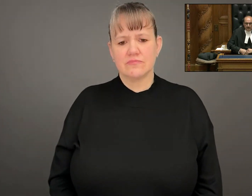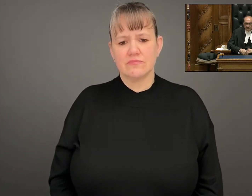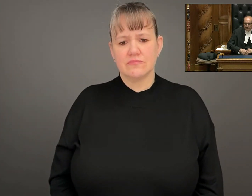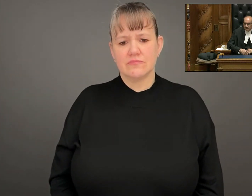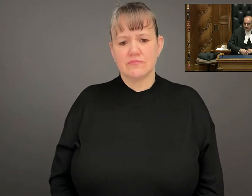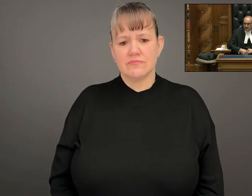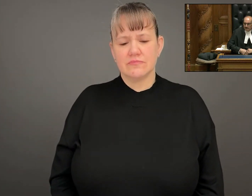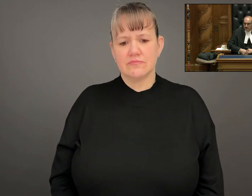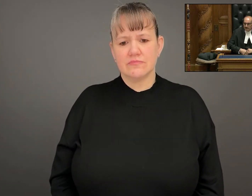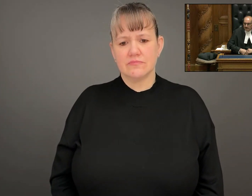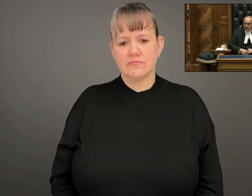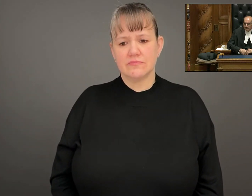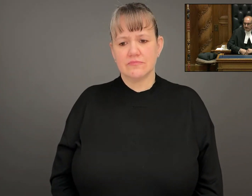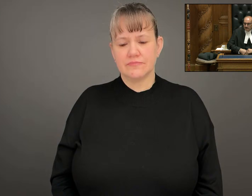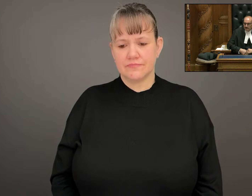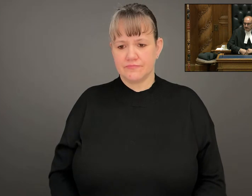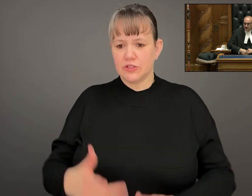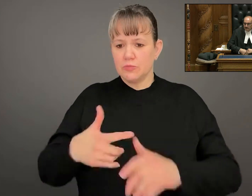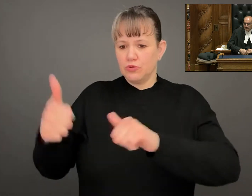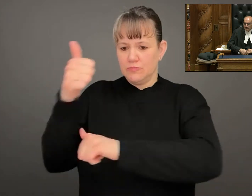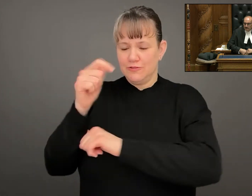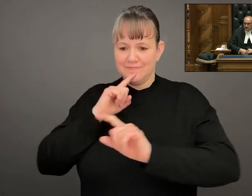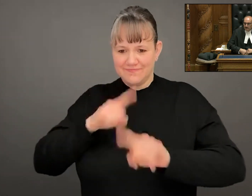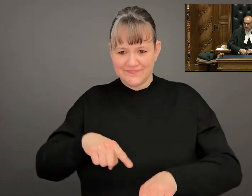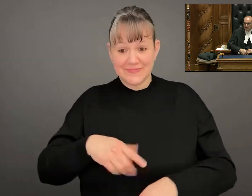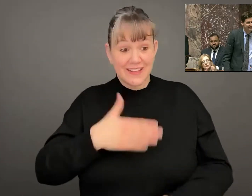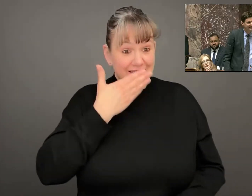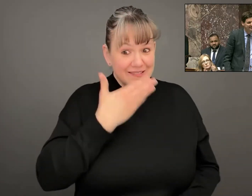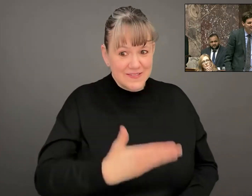Premier. Yes, Honourable Speaker.